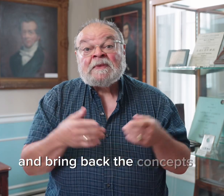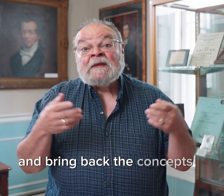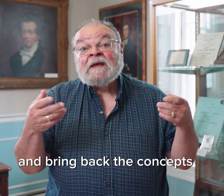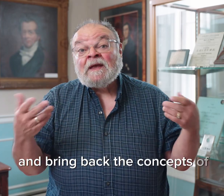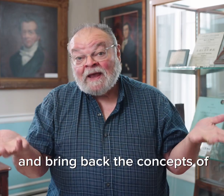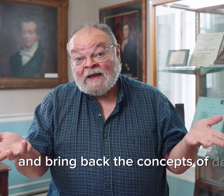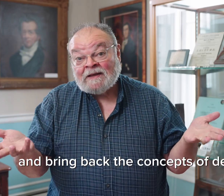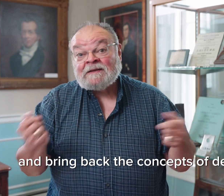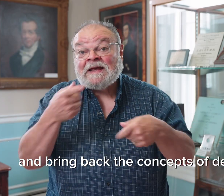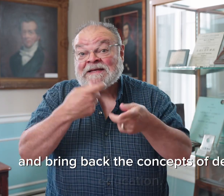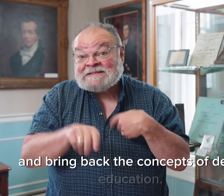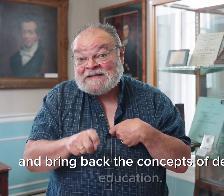concepts of deaf education.